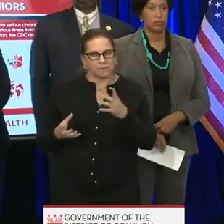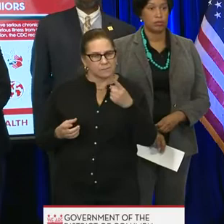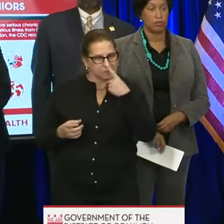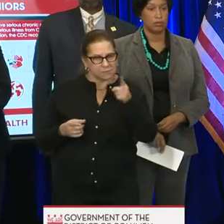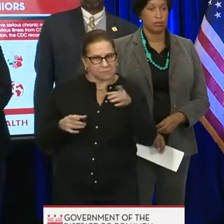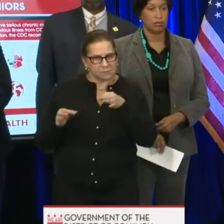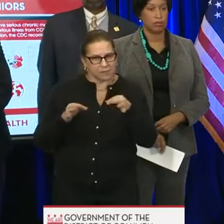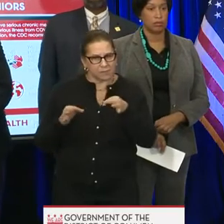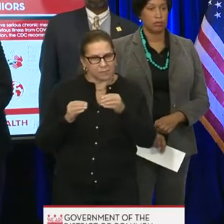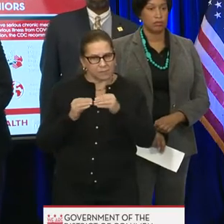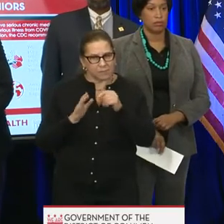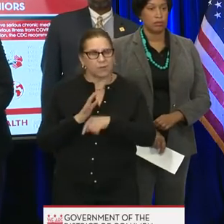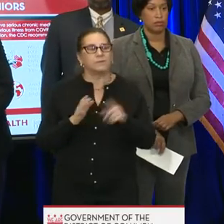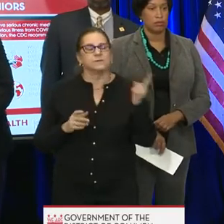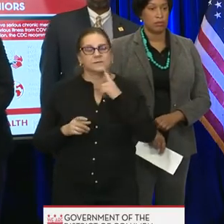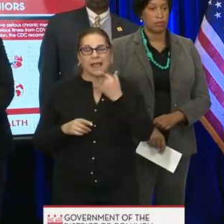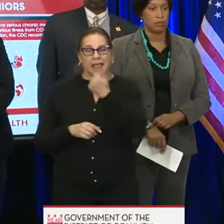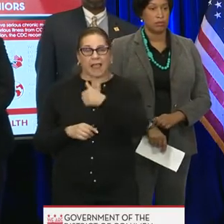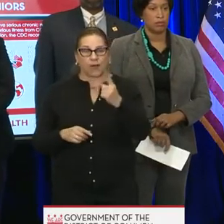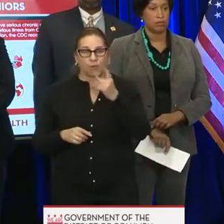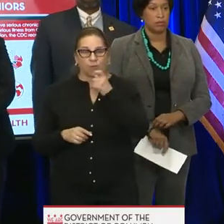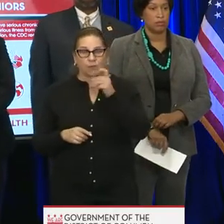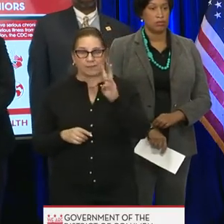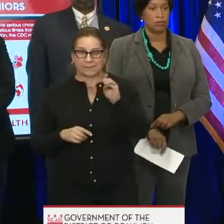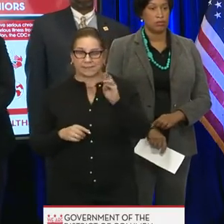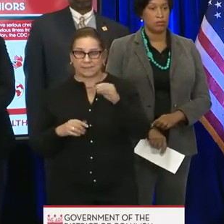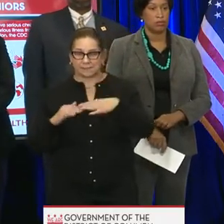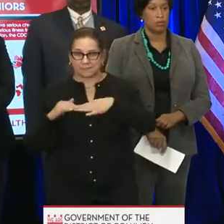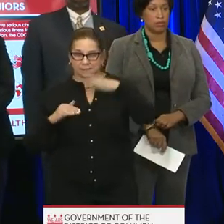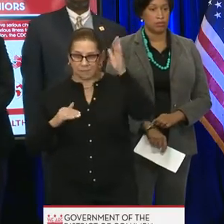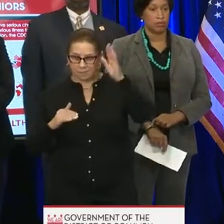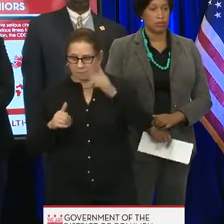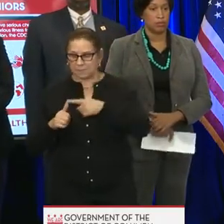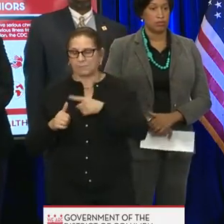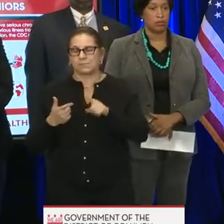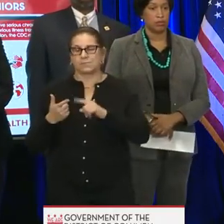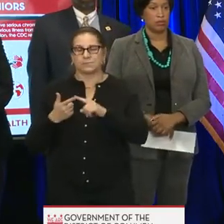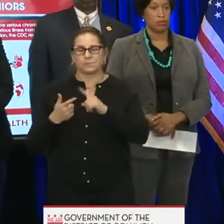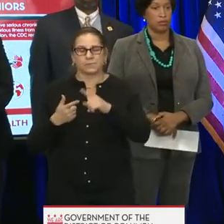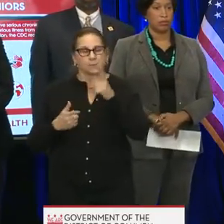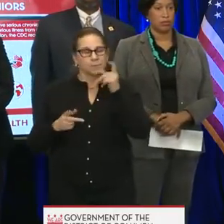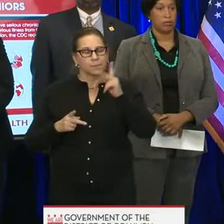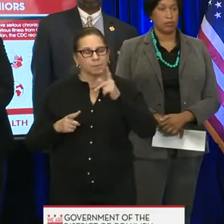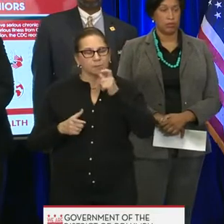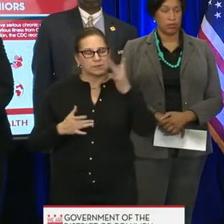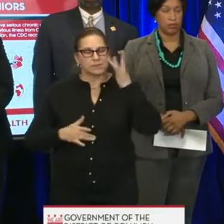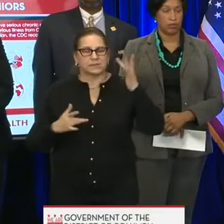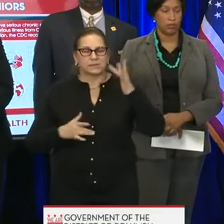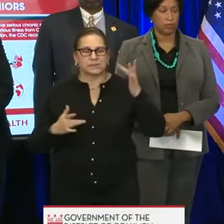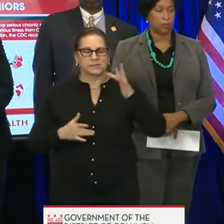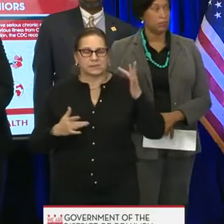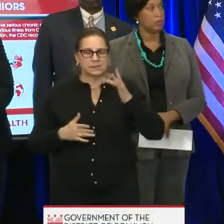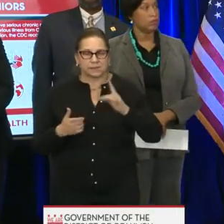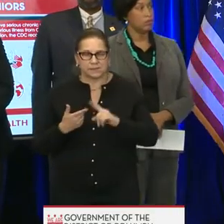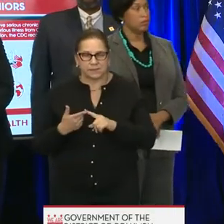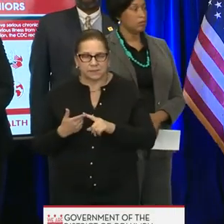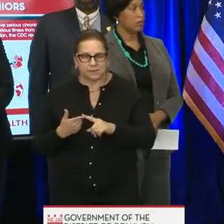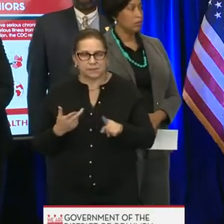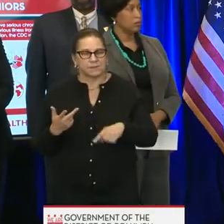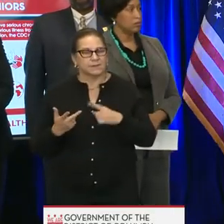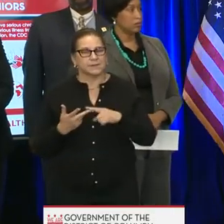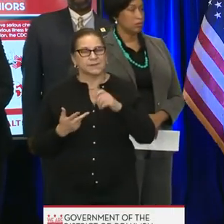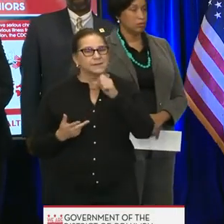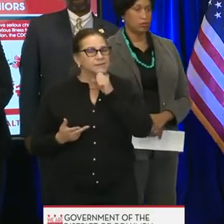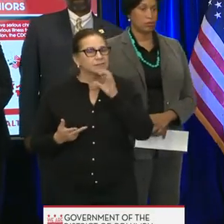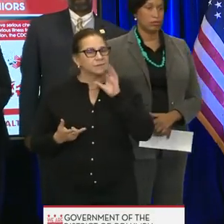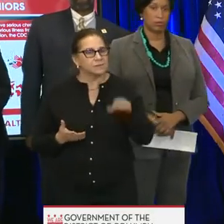chronic medical conditions, and individuals who are considered to be immunocompromised. How does that affect senior centers? So we have been